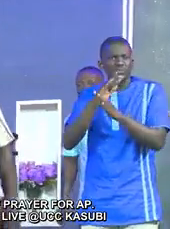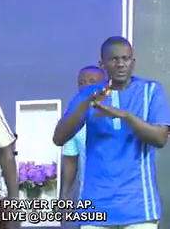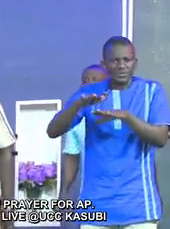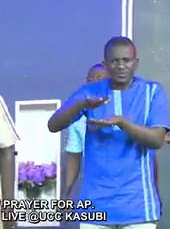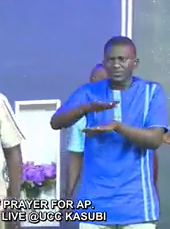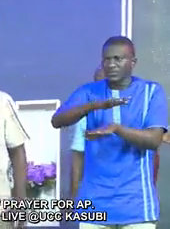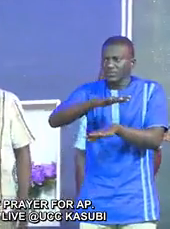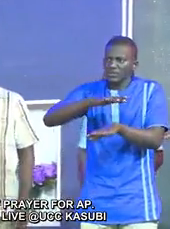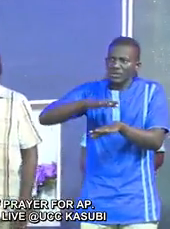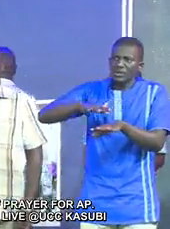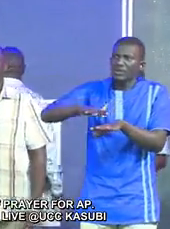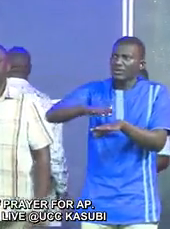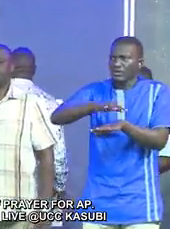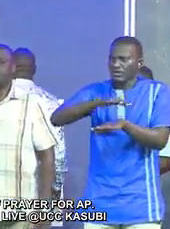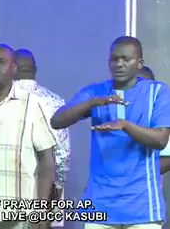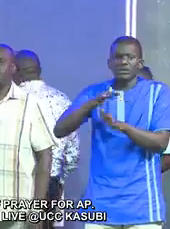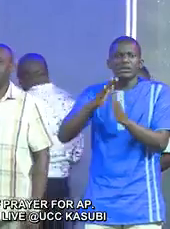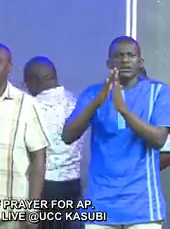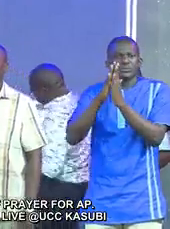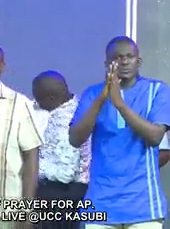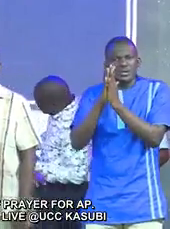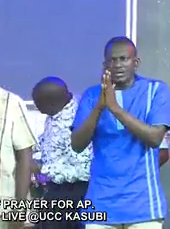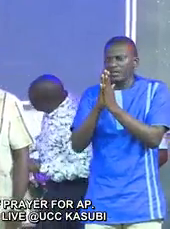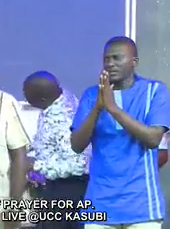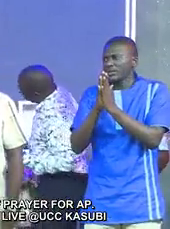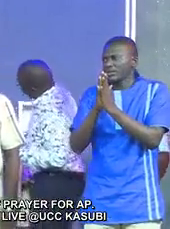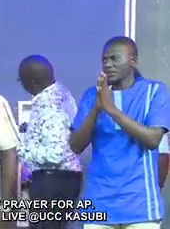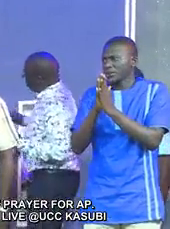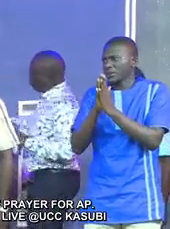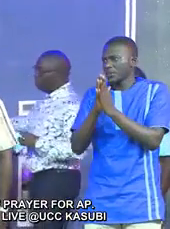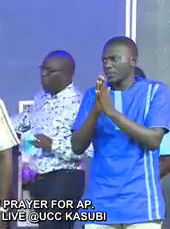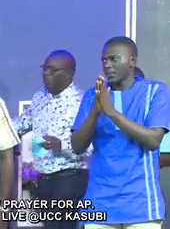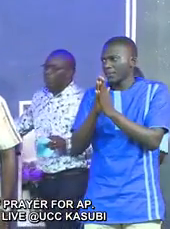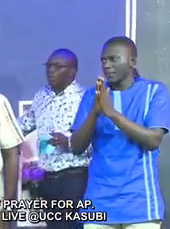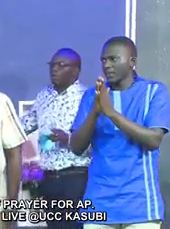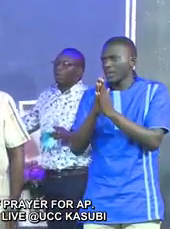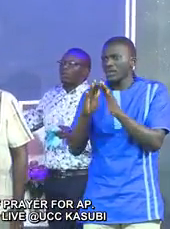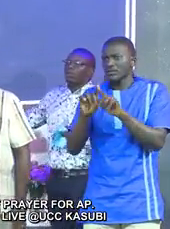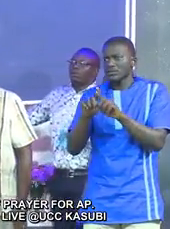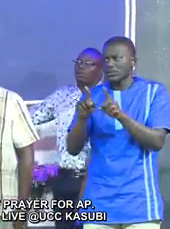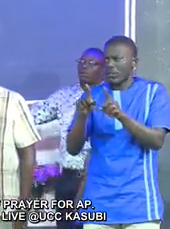okubikkibwako ng'agisabira olugo nga Katonda lwe